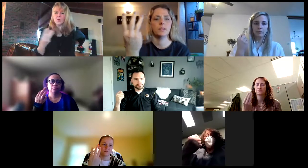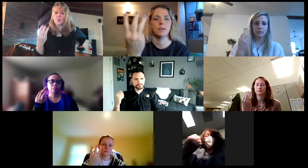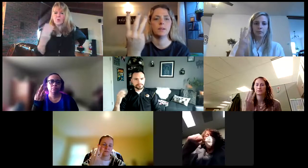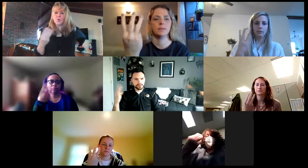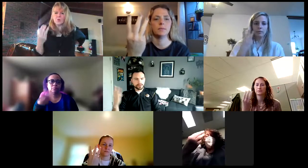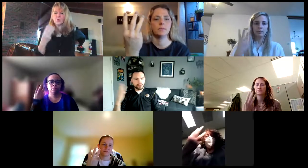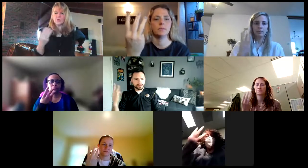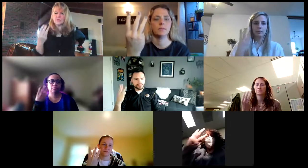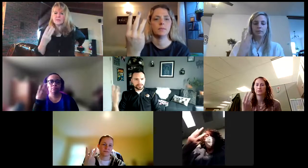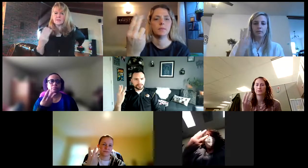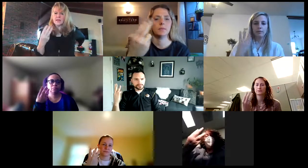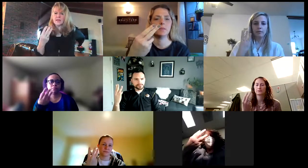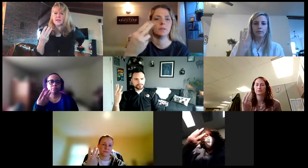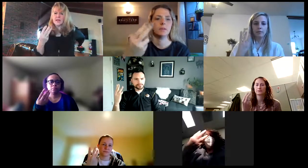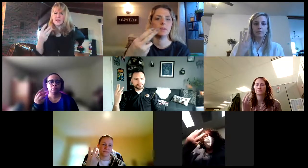Wednesday.